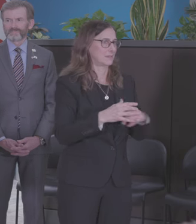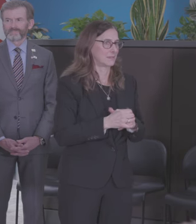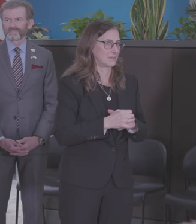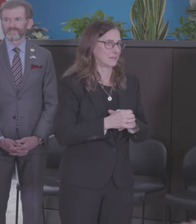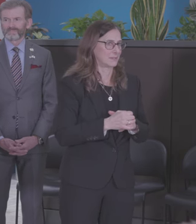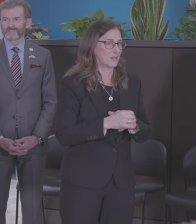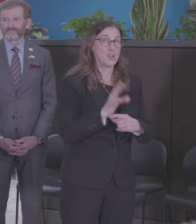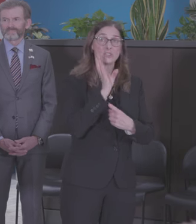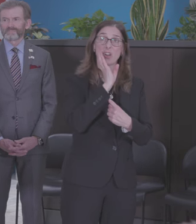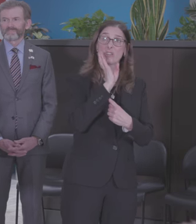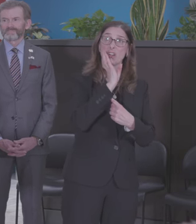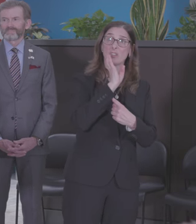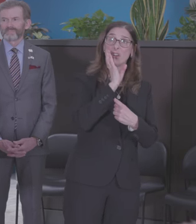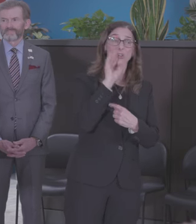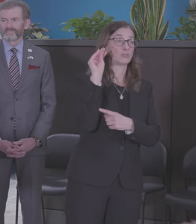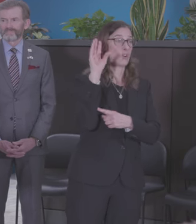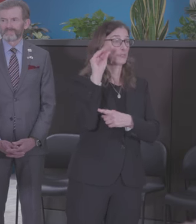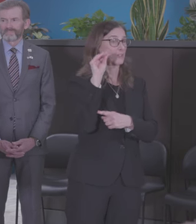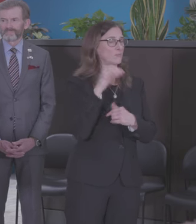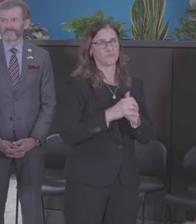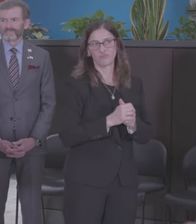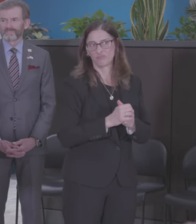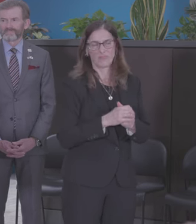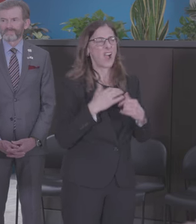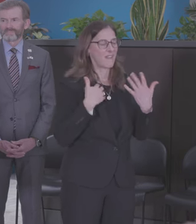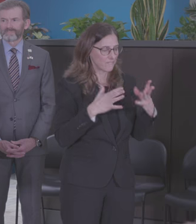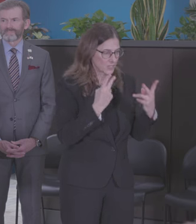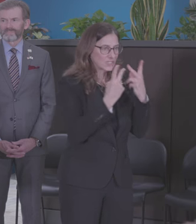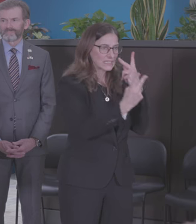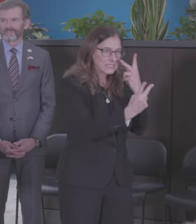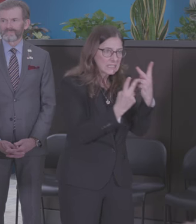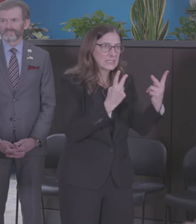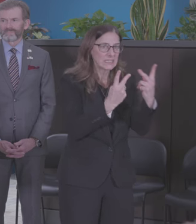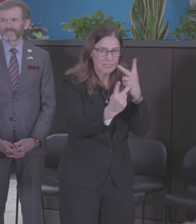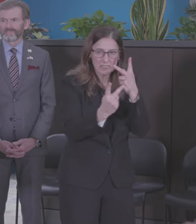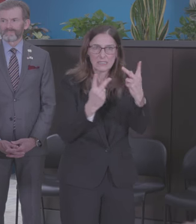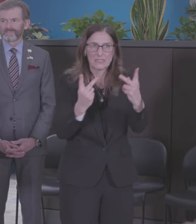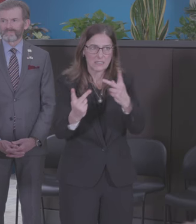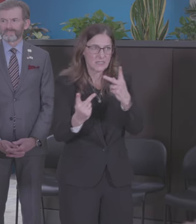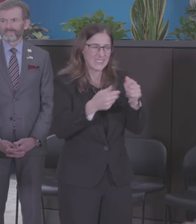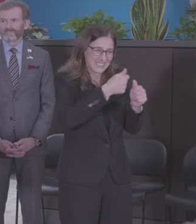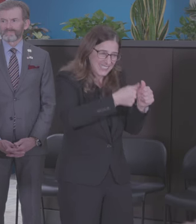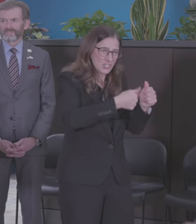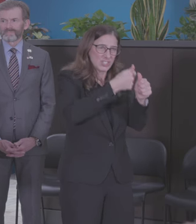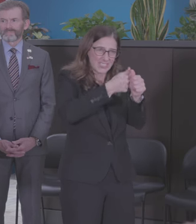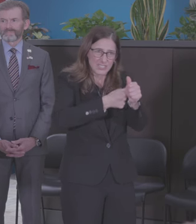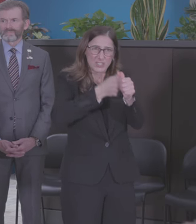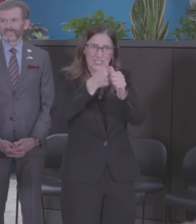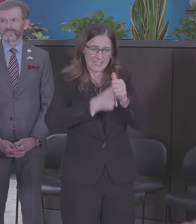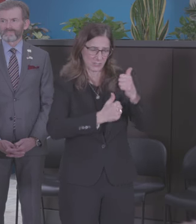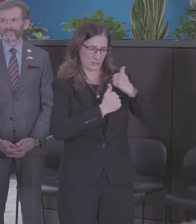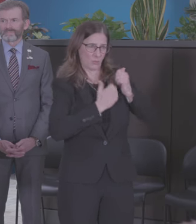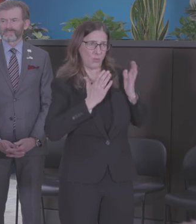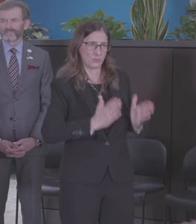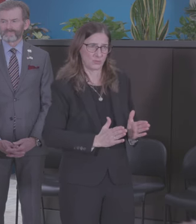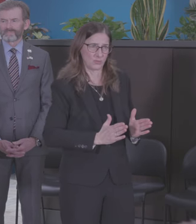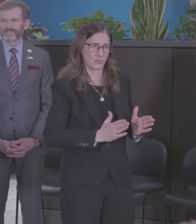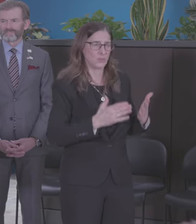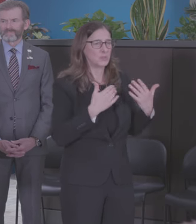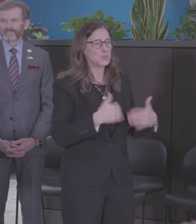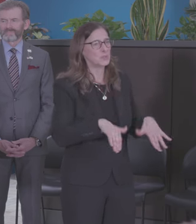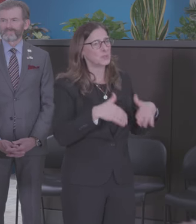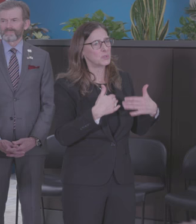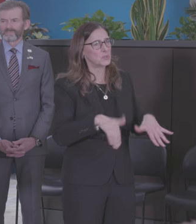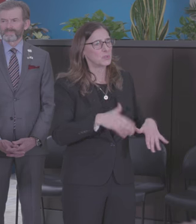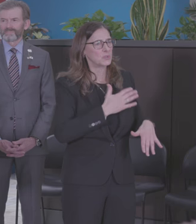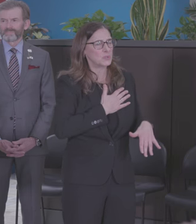talk. I've worked with every single one of these individuals. Our hearts and are in line, and the mission is